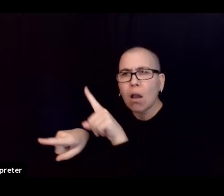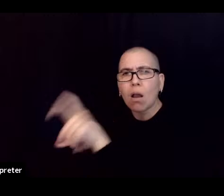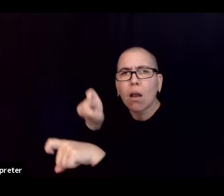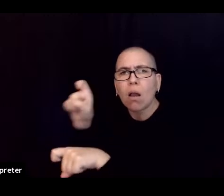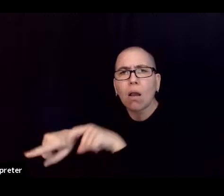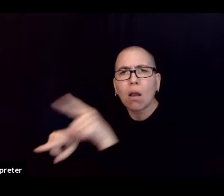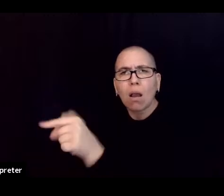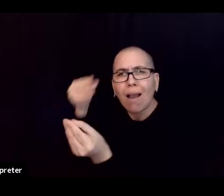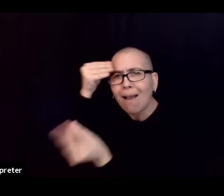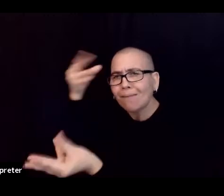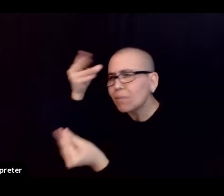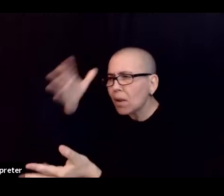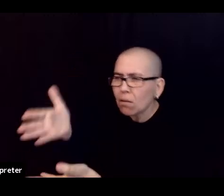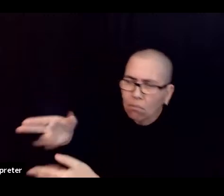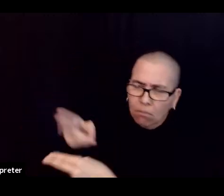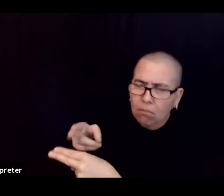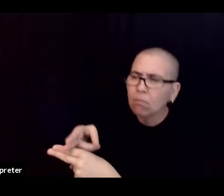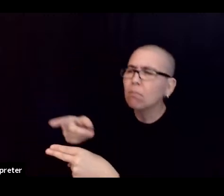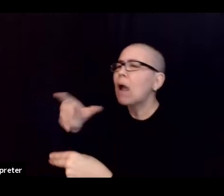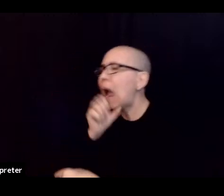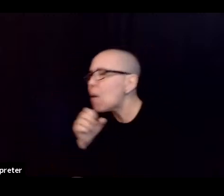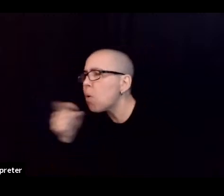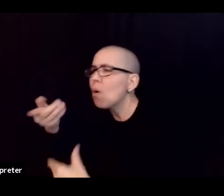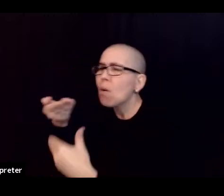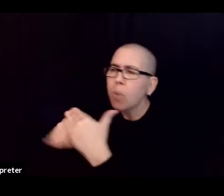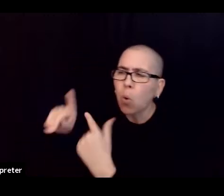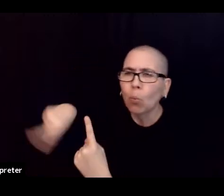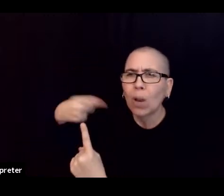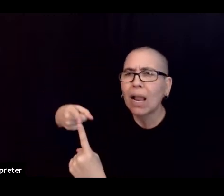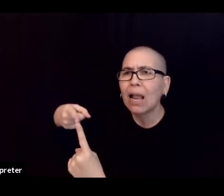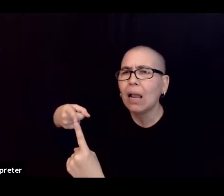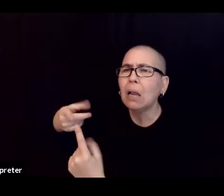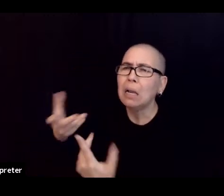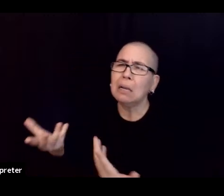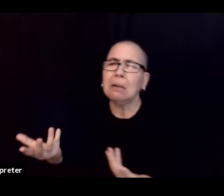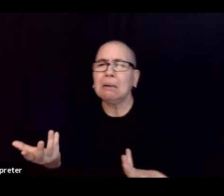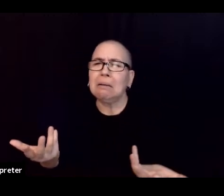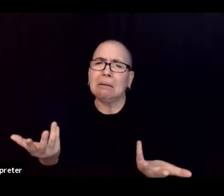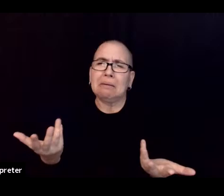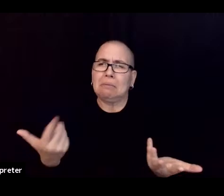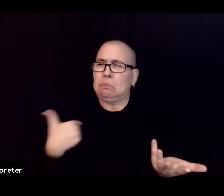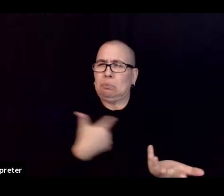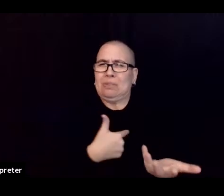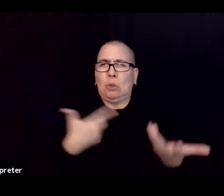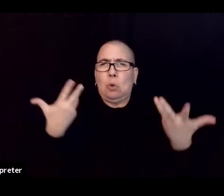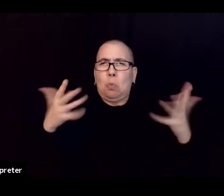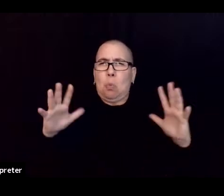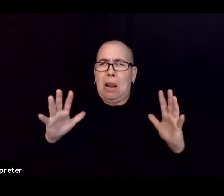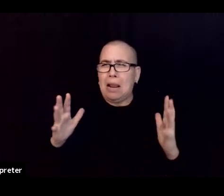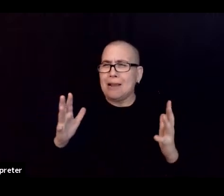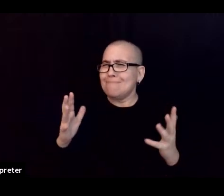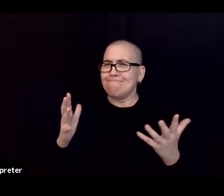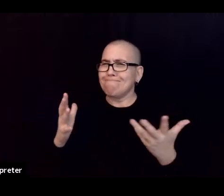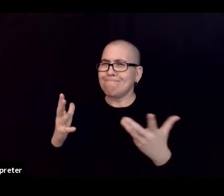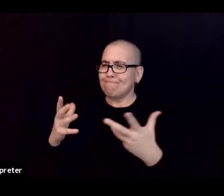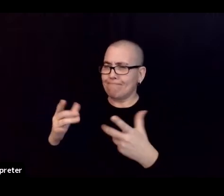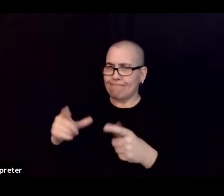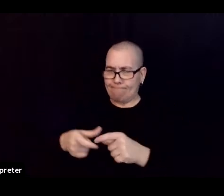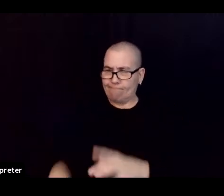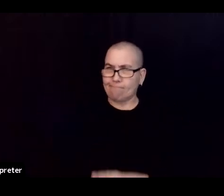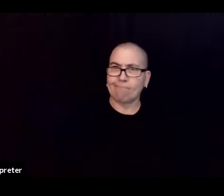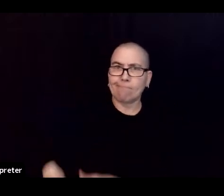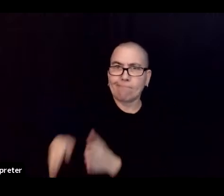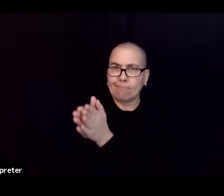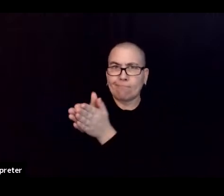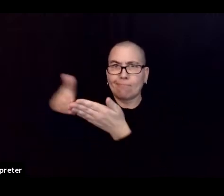But it's not intended to be a barrier for vaccination. Just to help to make sure that we are,